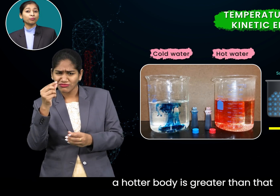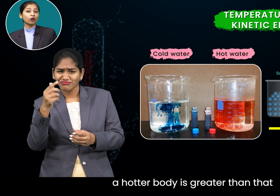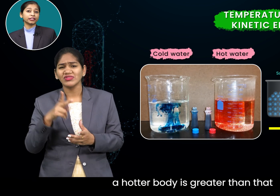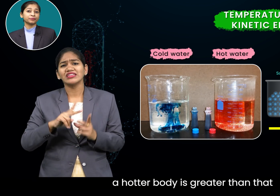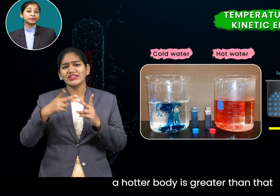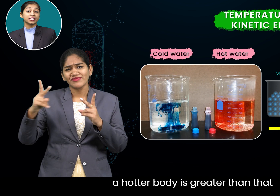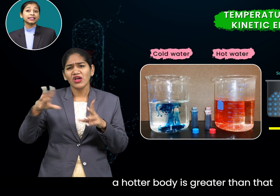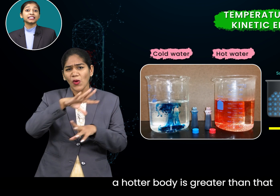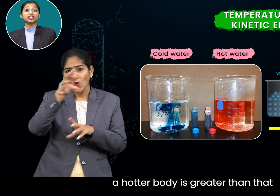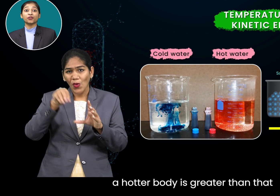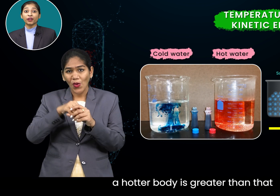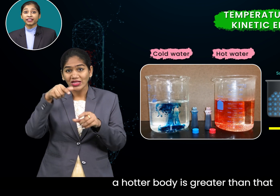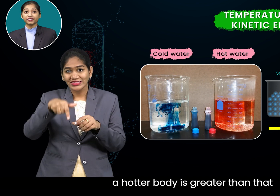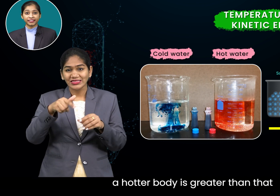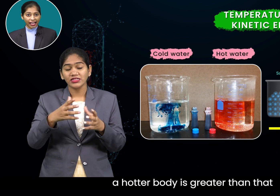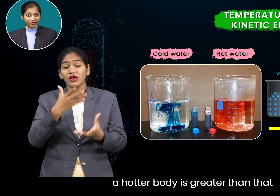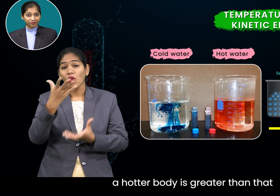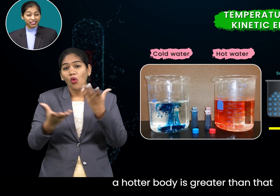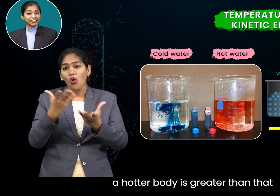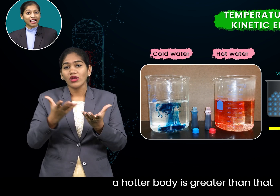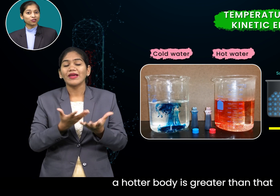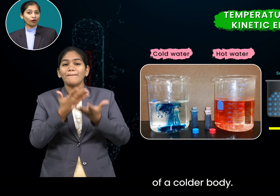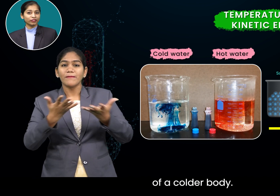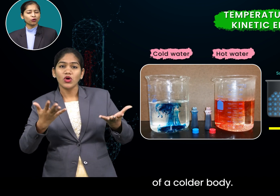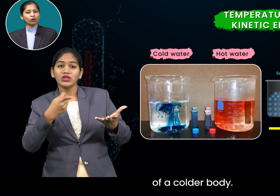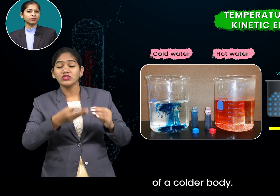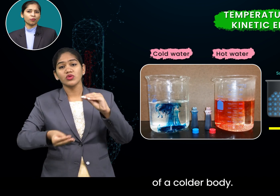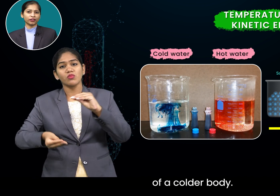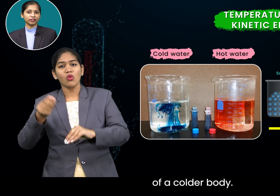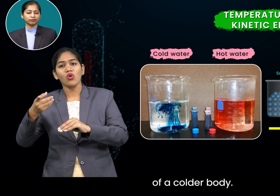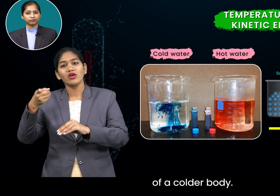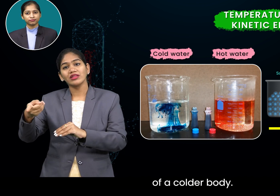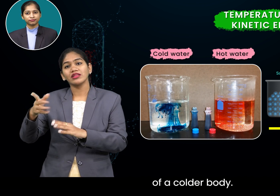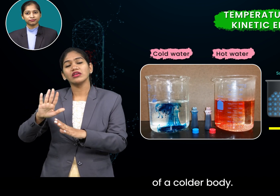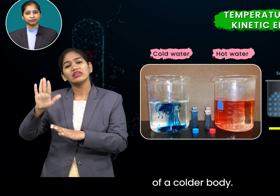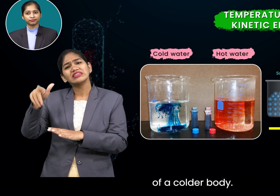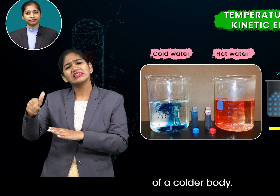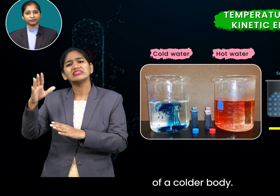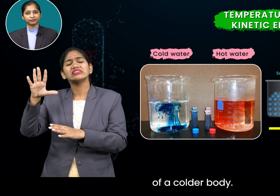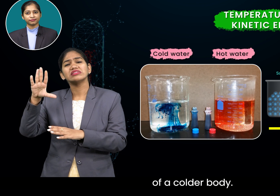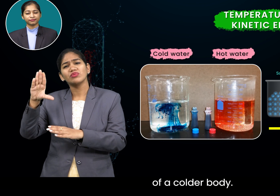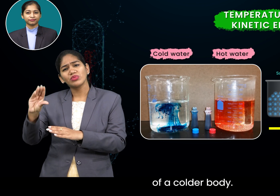hotter body is greater than that of a colder body.